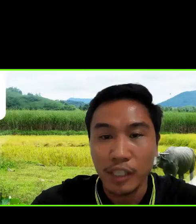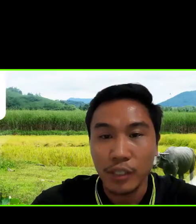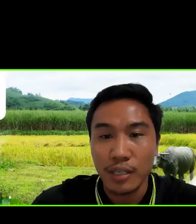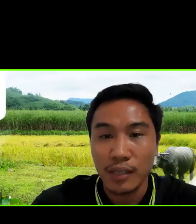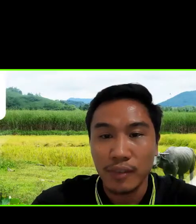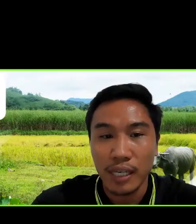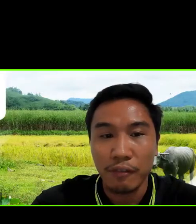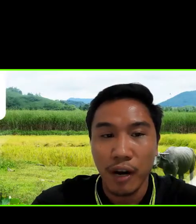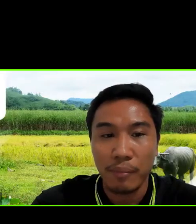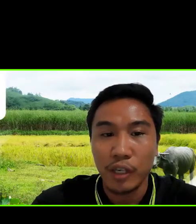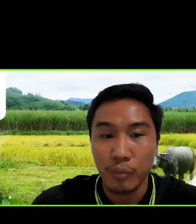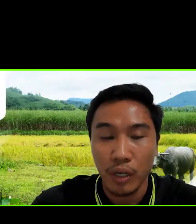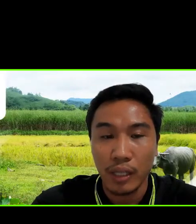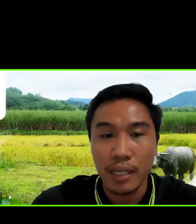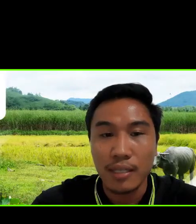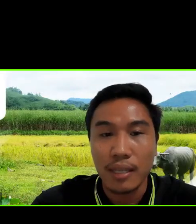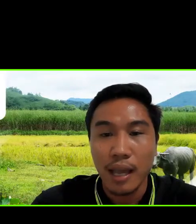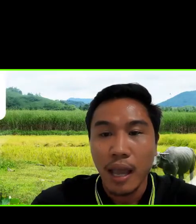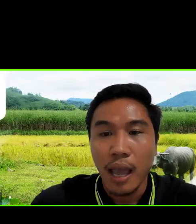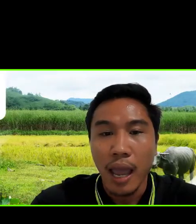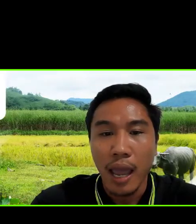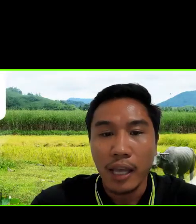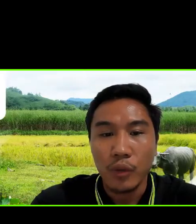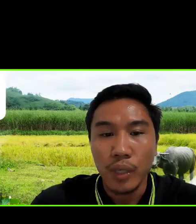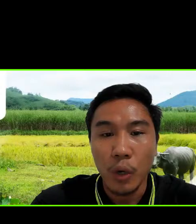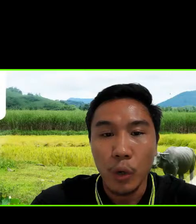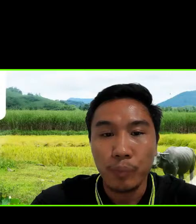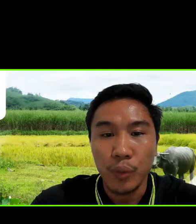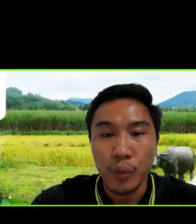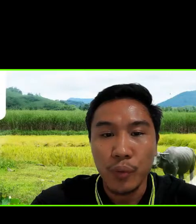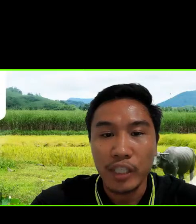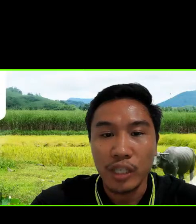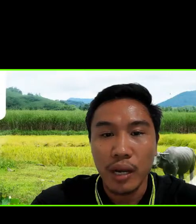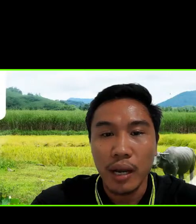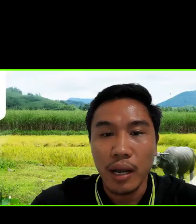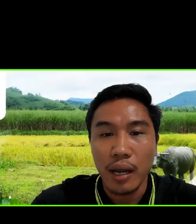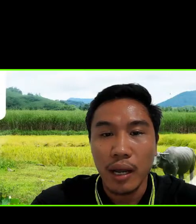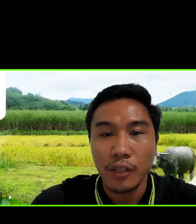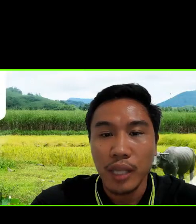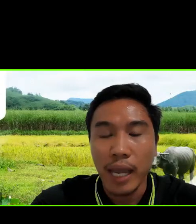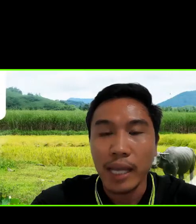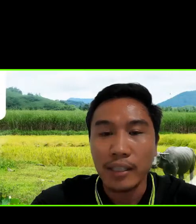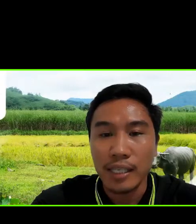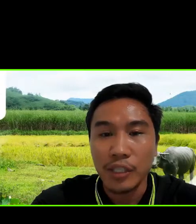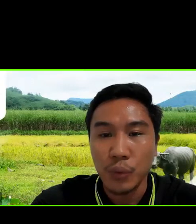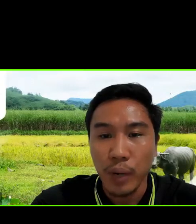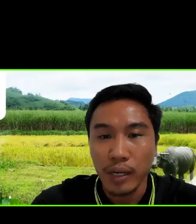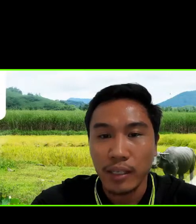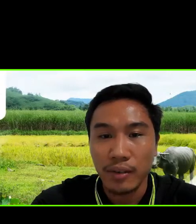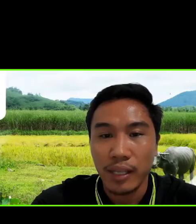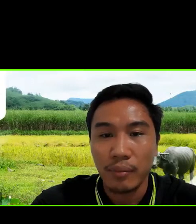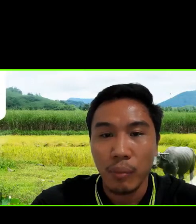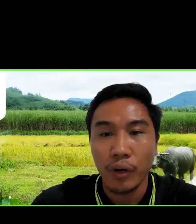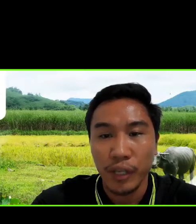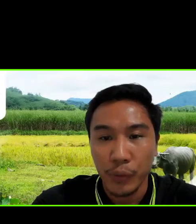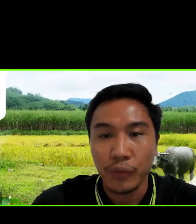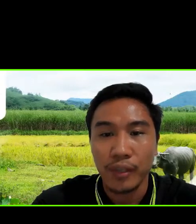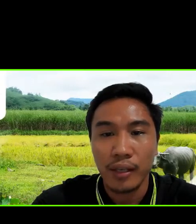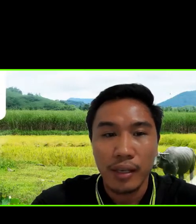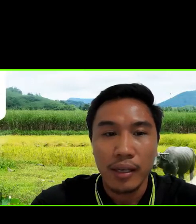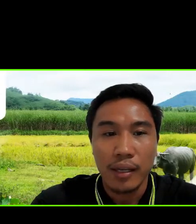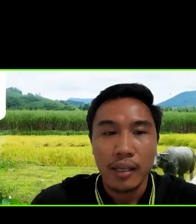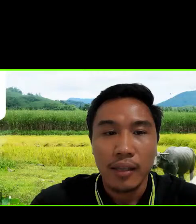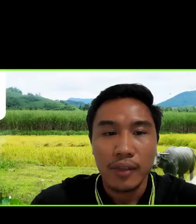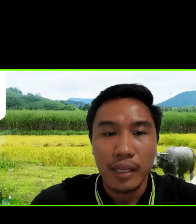conduct the sessions in 3 farming communities, and we hope to reach 80 to 100 more